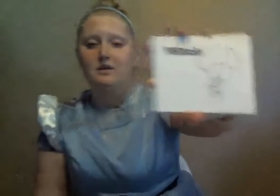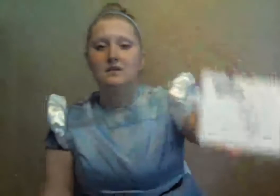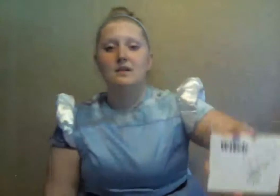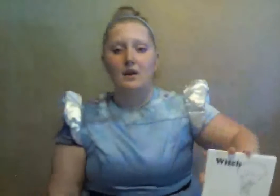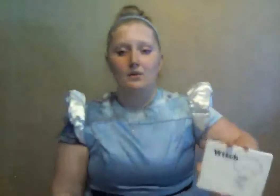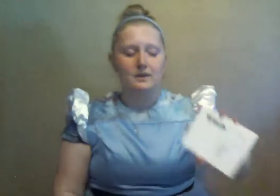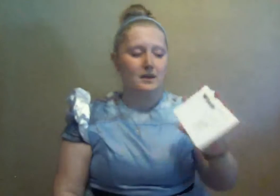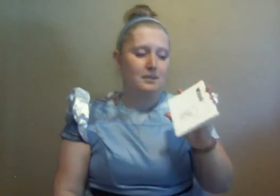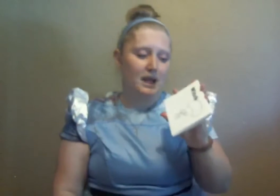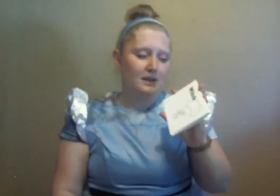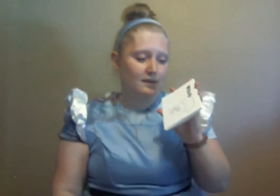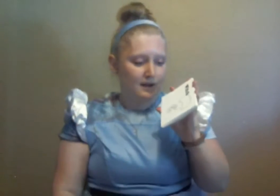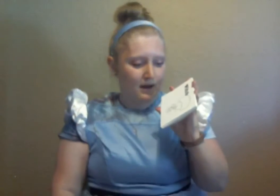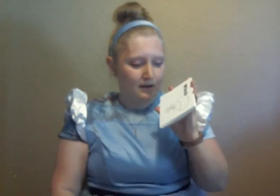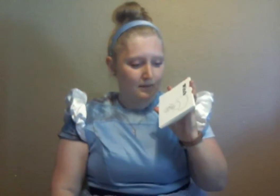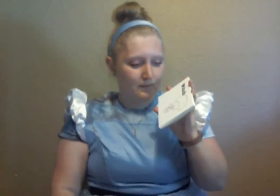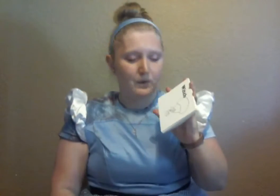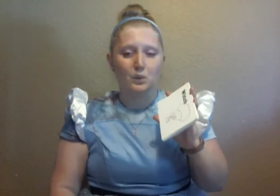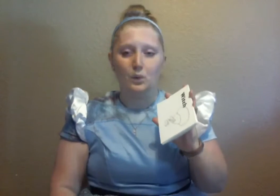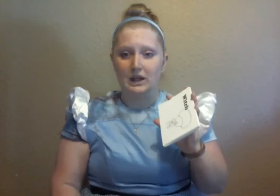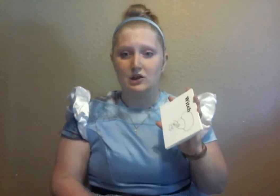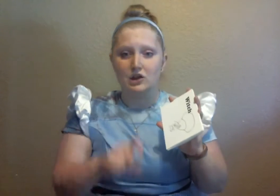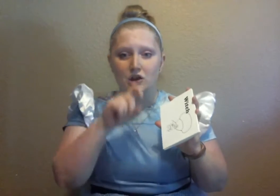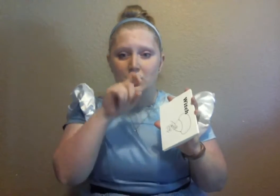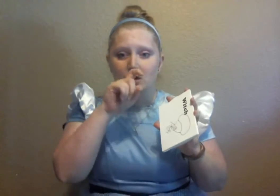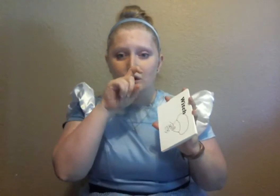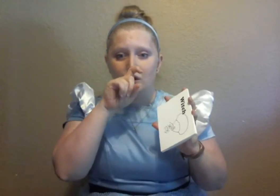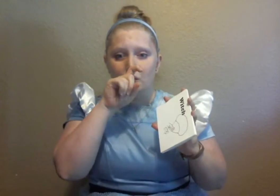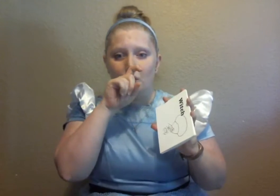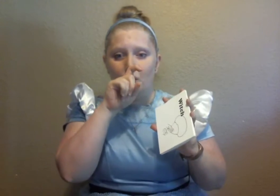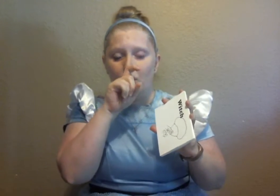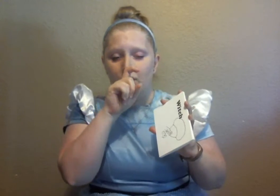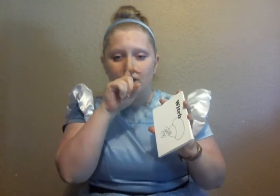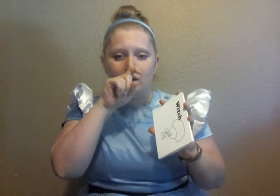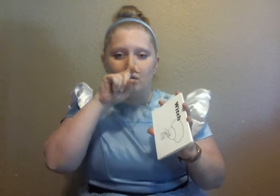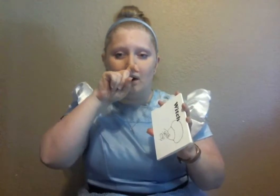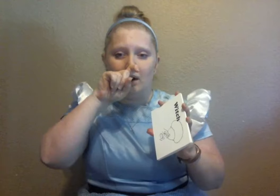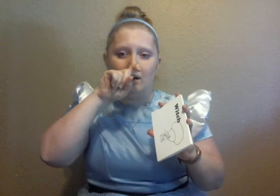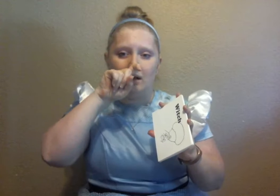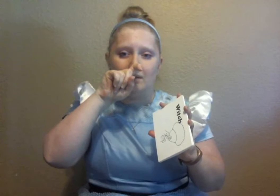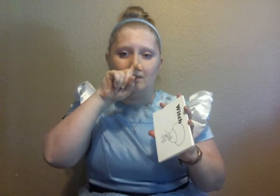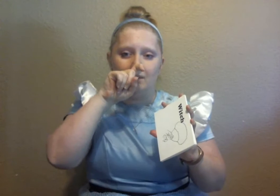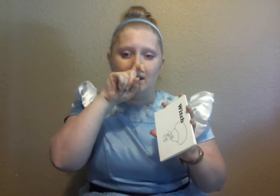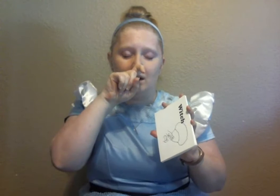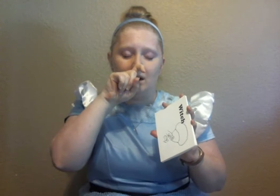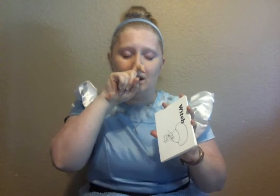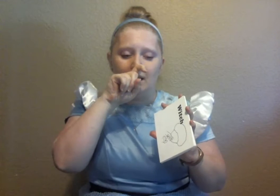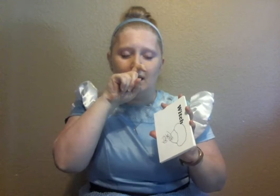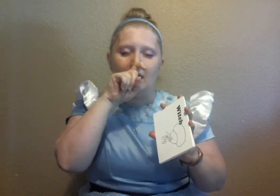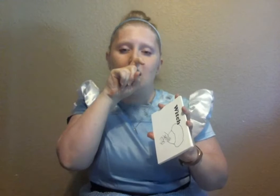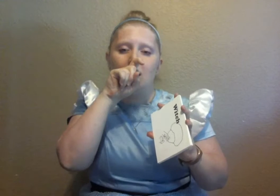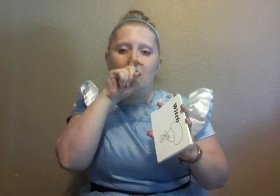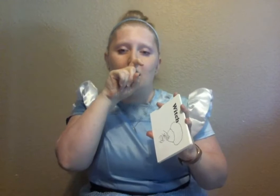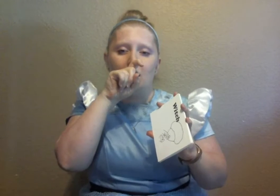So, to make the sign for witch, you hold your finger in like an